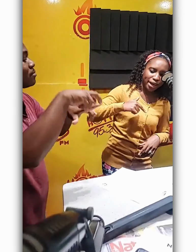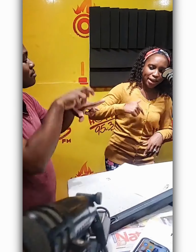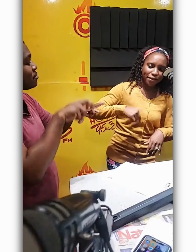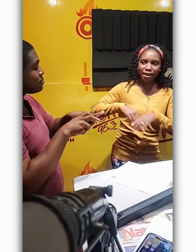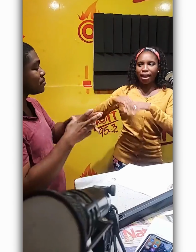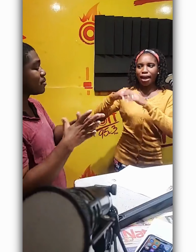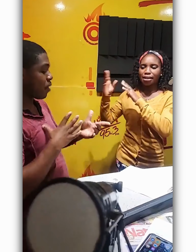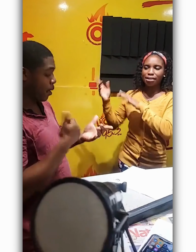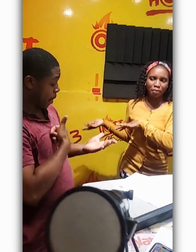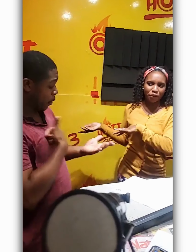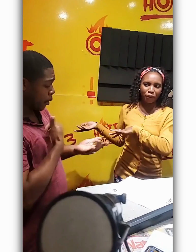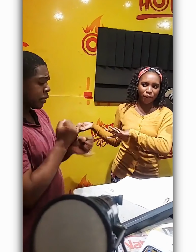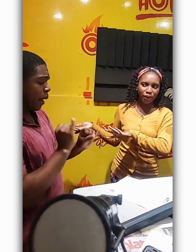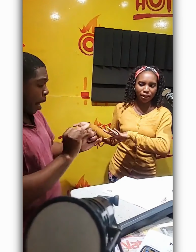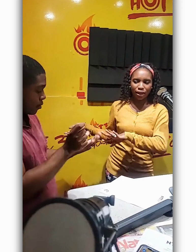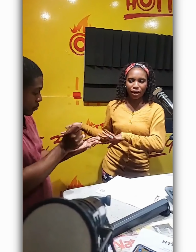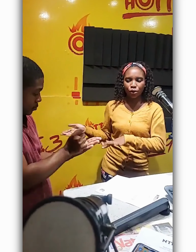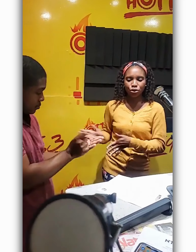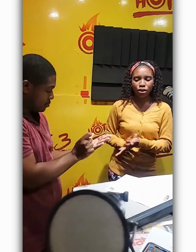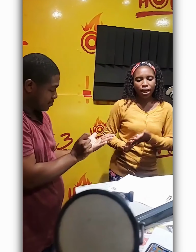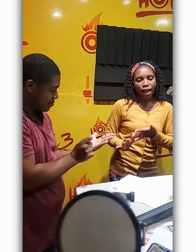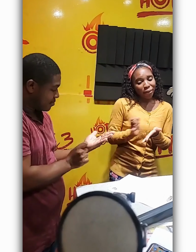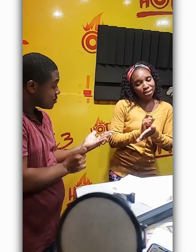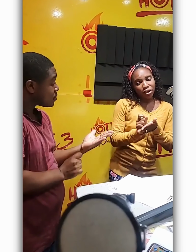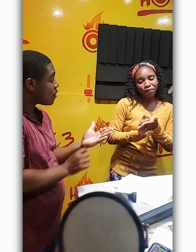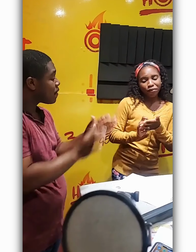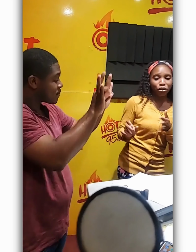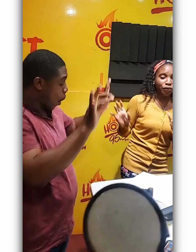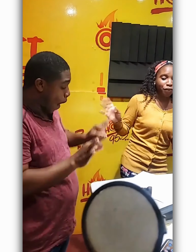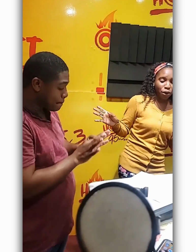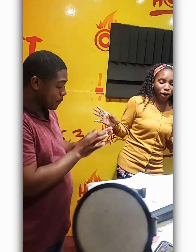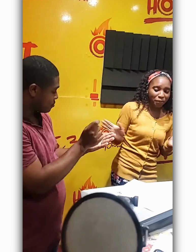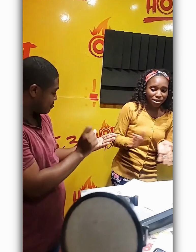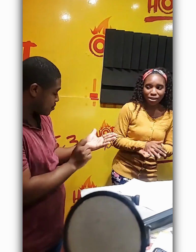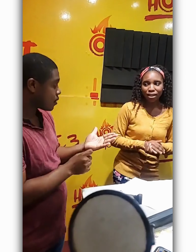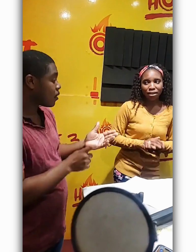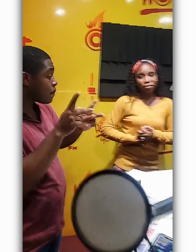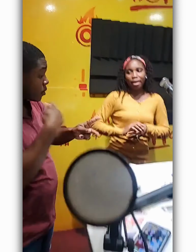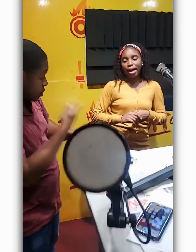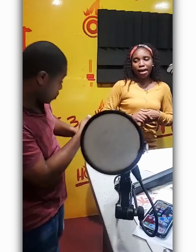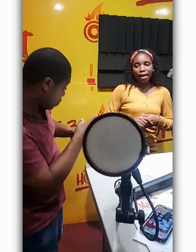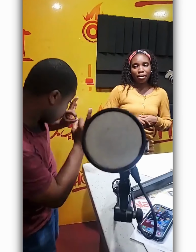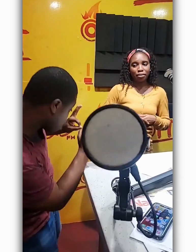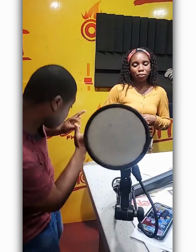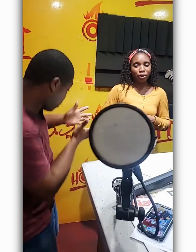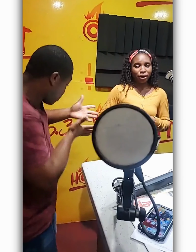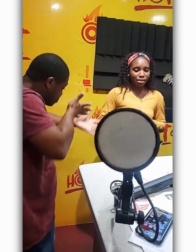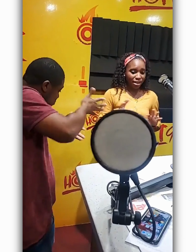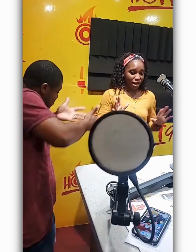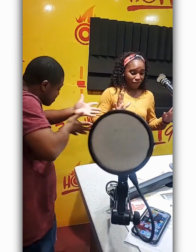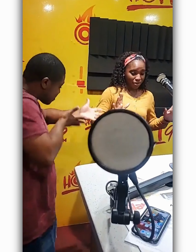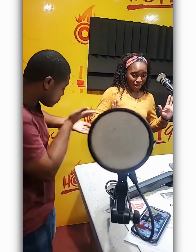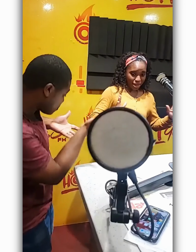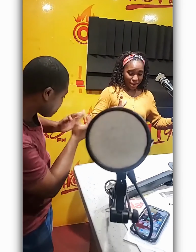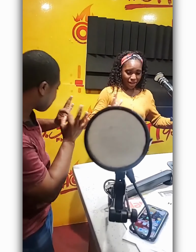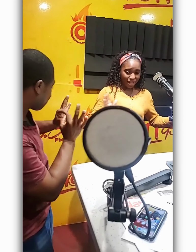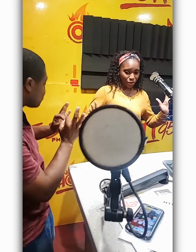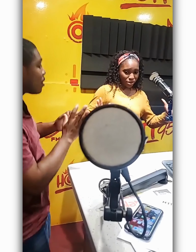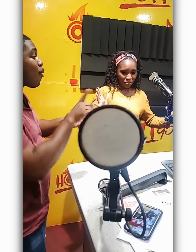arrived and it's time to go into the lounge. I myself filled out the forms, and the person said everything good, and they used some